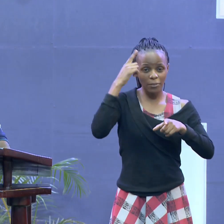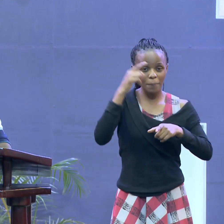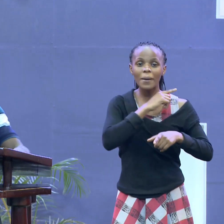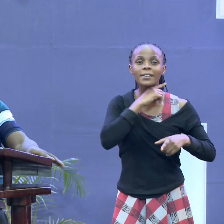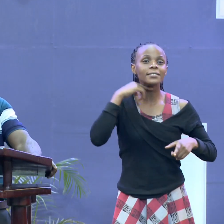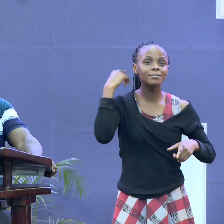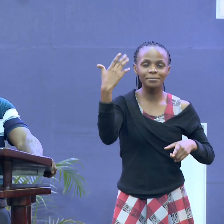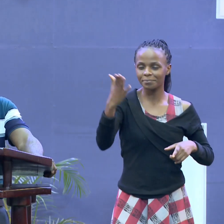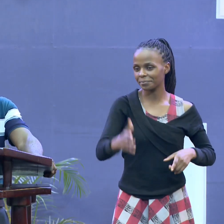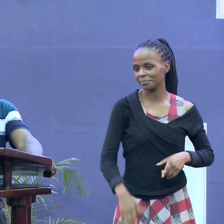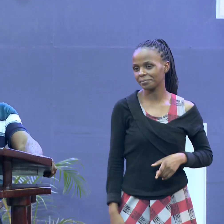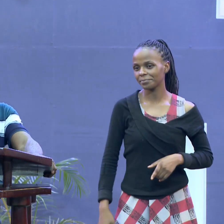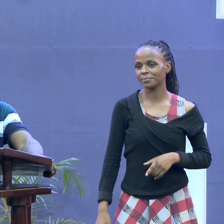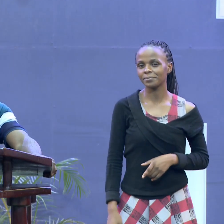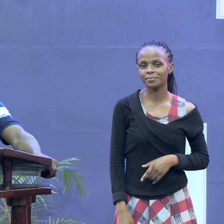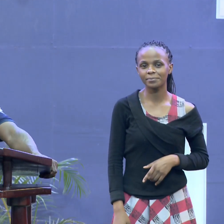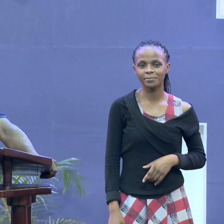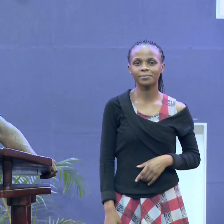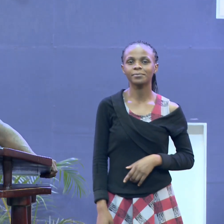are for the Pastor Sakiras.